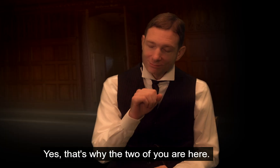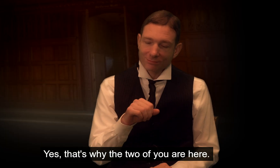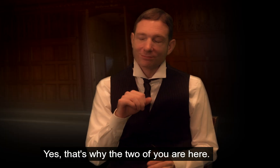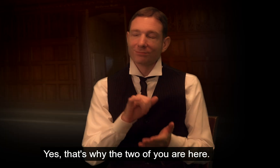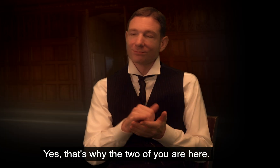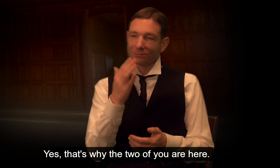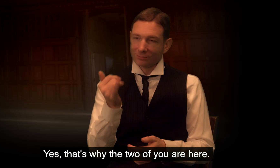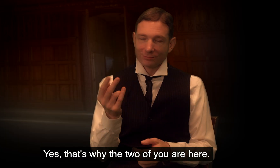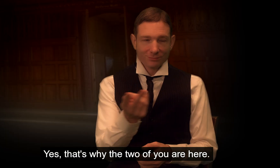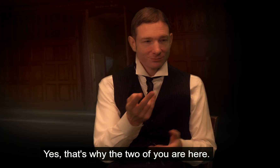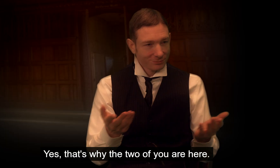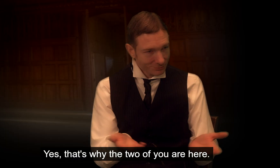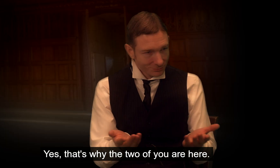Yes, that's why the two of you are here.